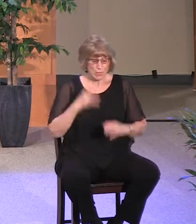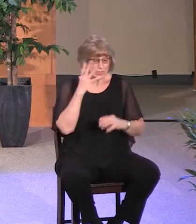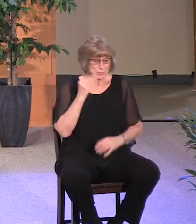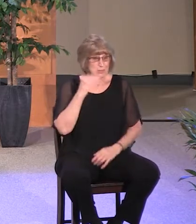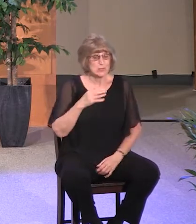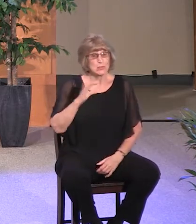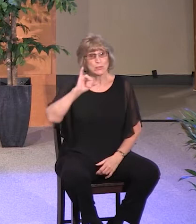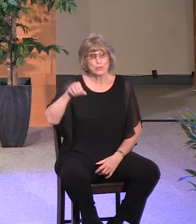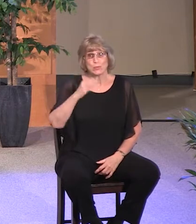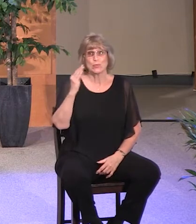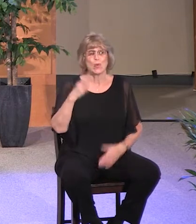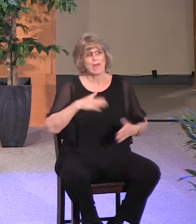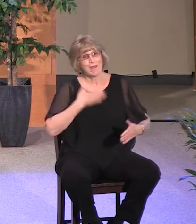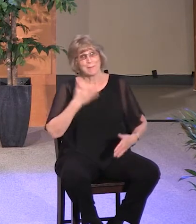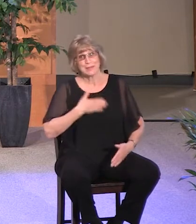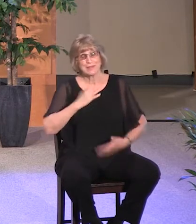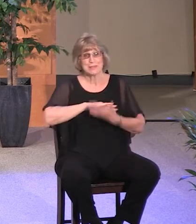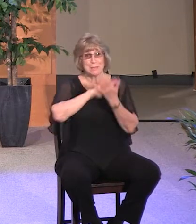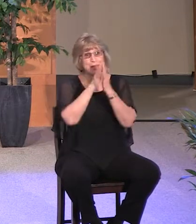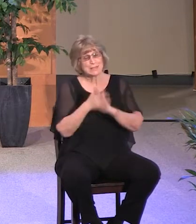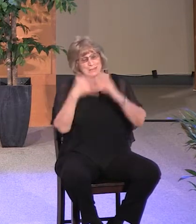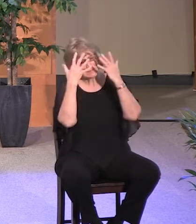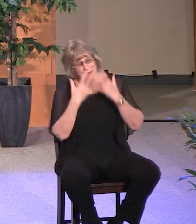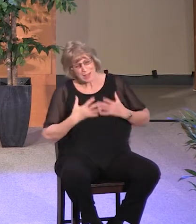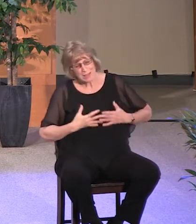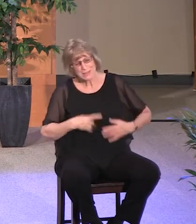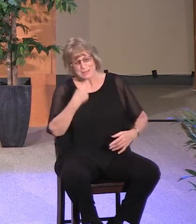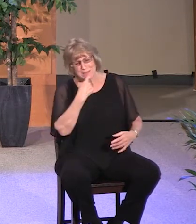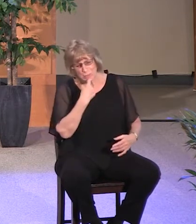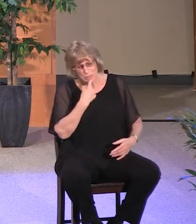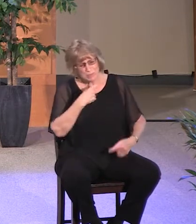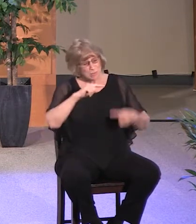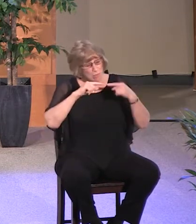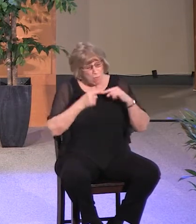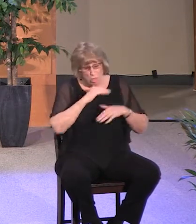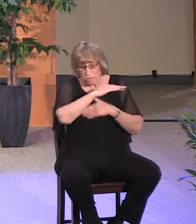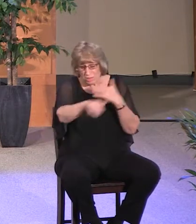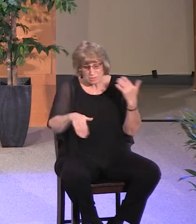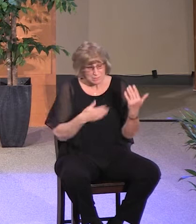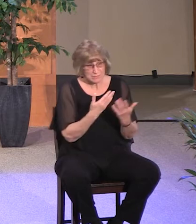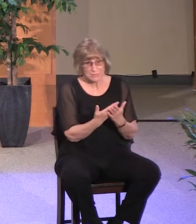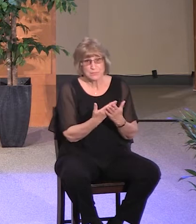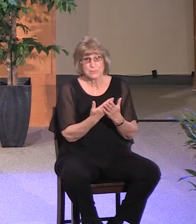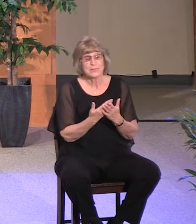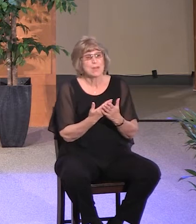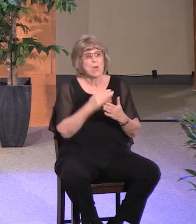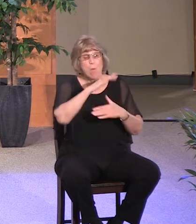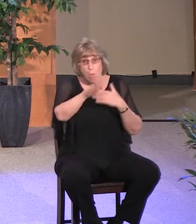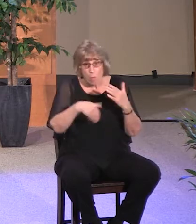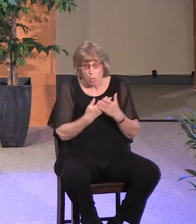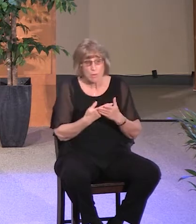peace, sadness, disappointment, hurt, all of it. And all of it gives us an opportunity